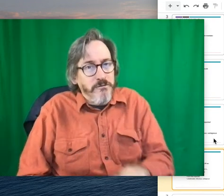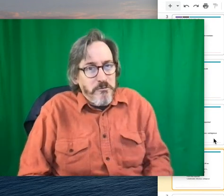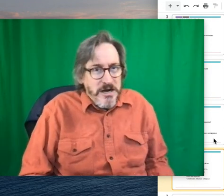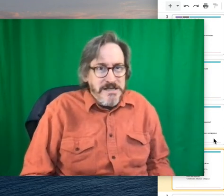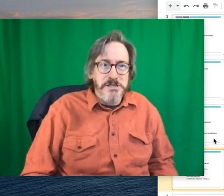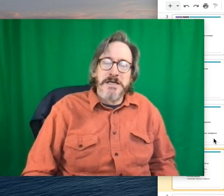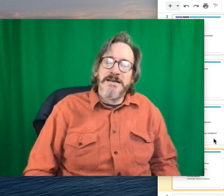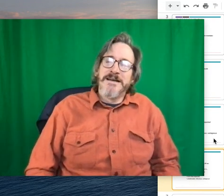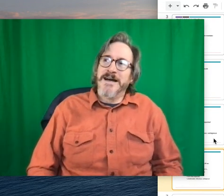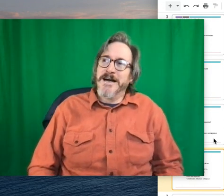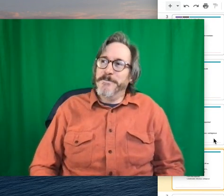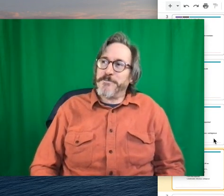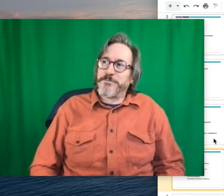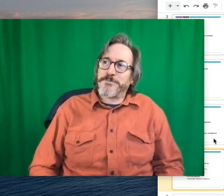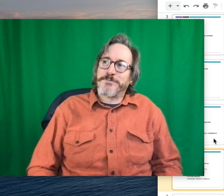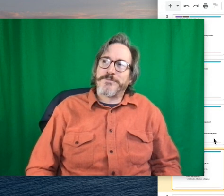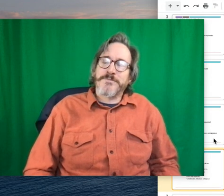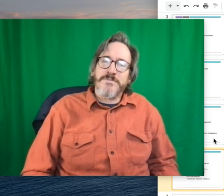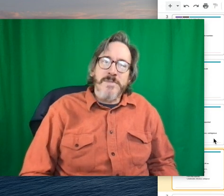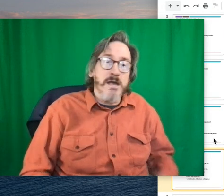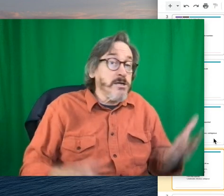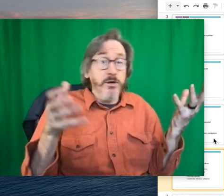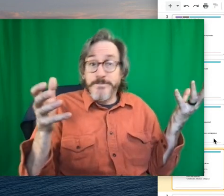beg and borrow from friends.